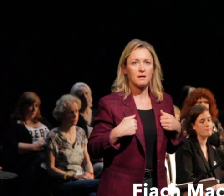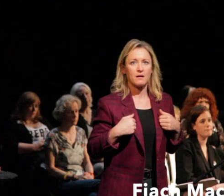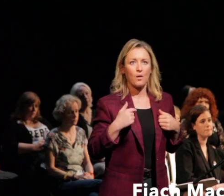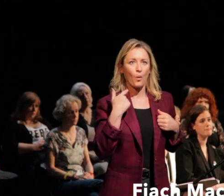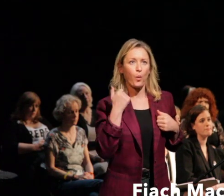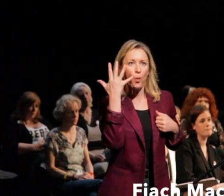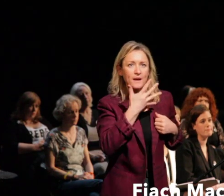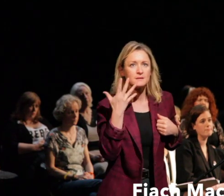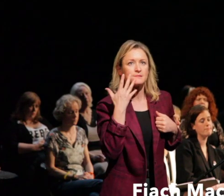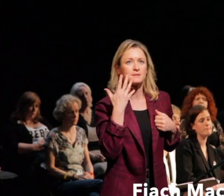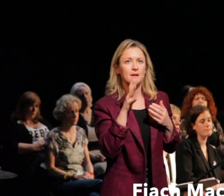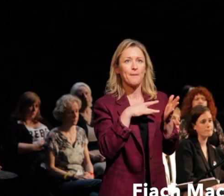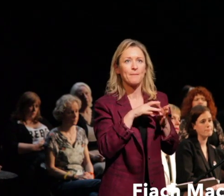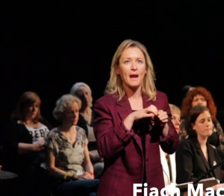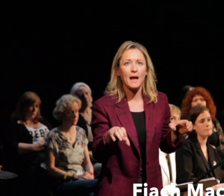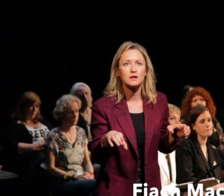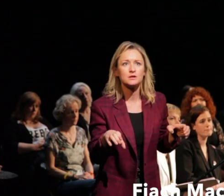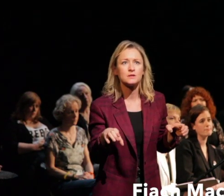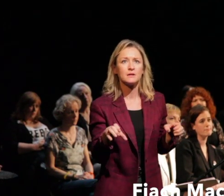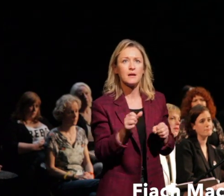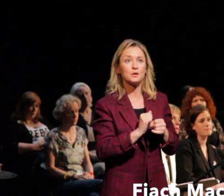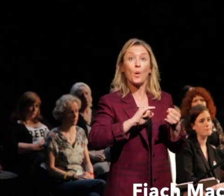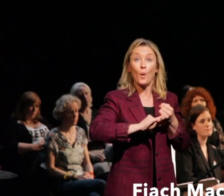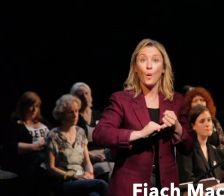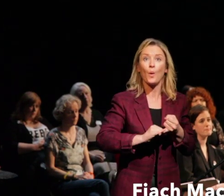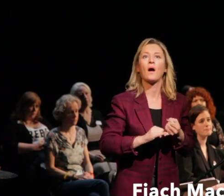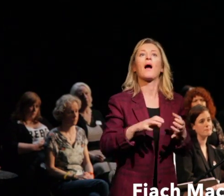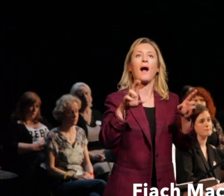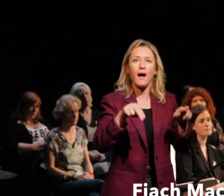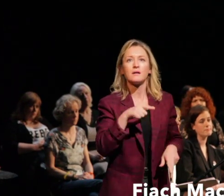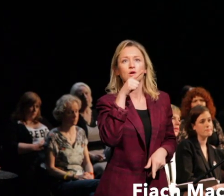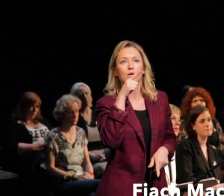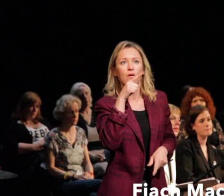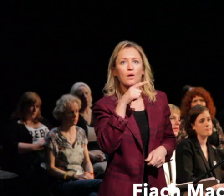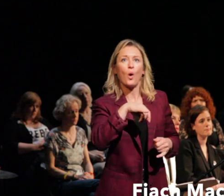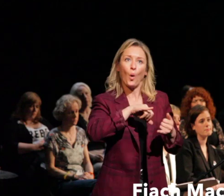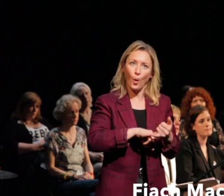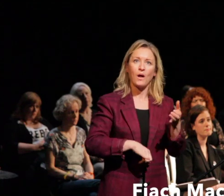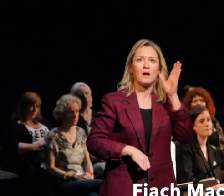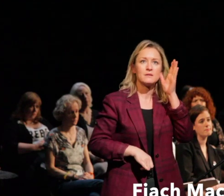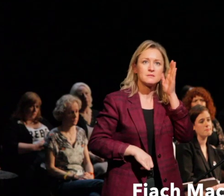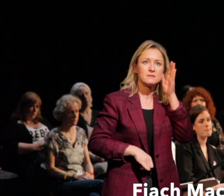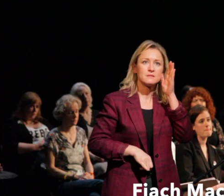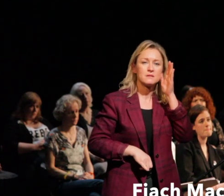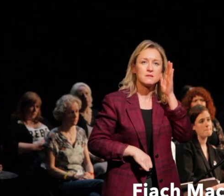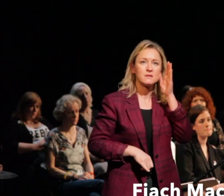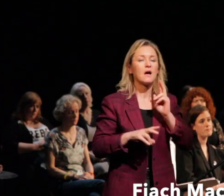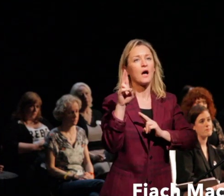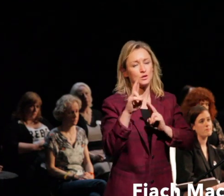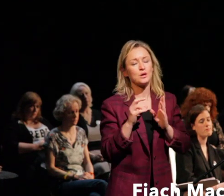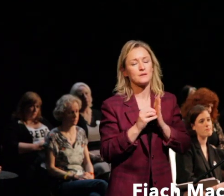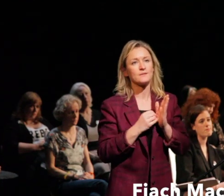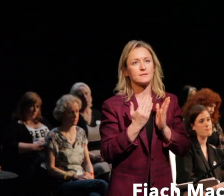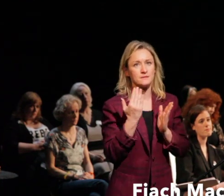It's about who gets to talk, it's what Grace is saying, and who has to listen, it's what Gina is saying. I should have stopped